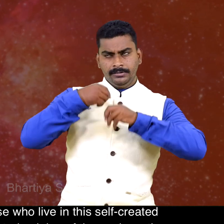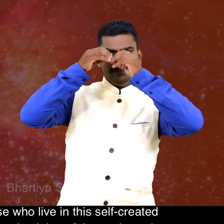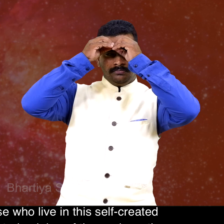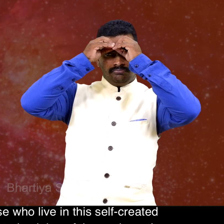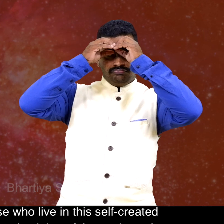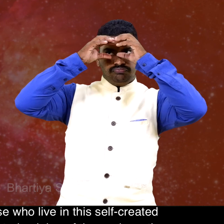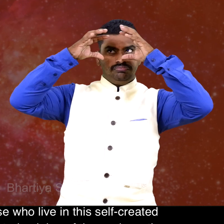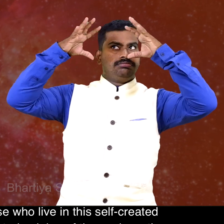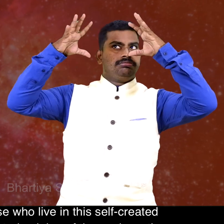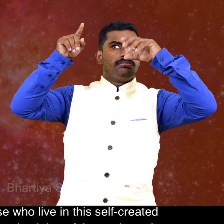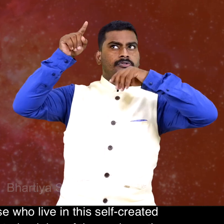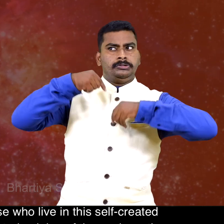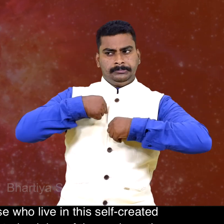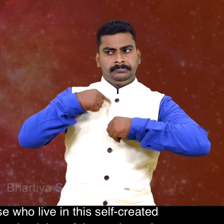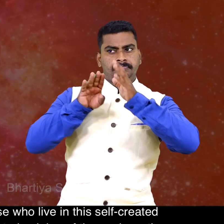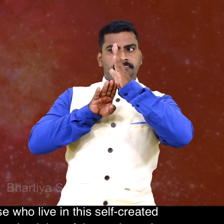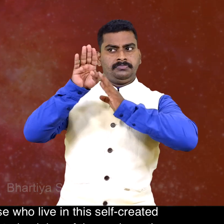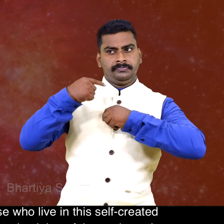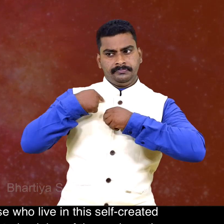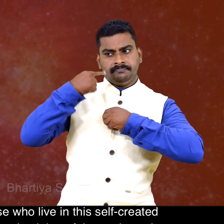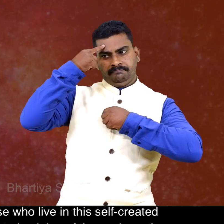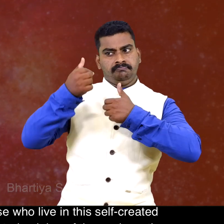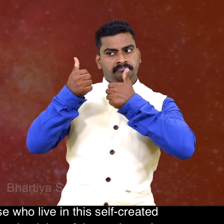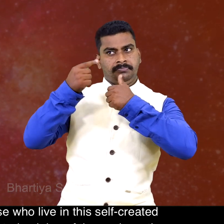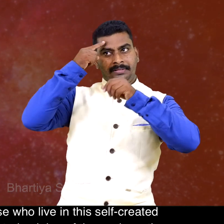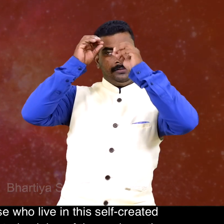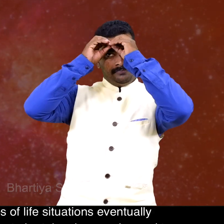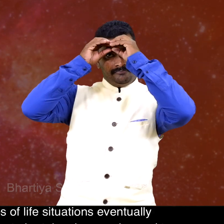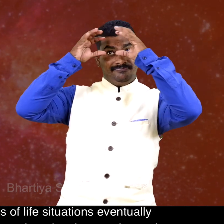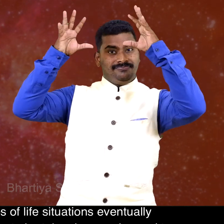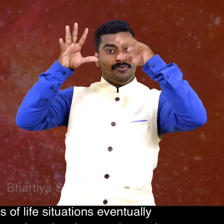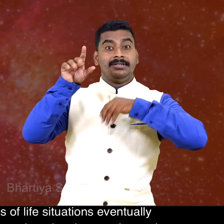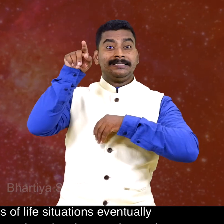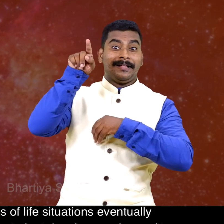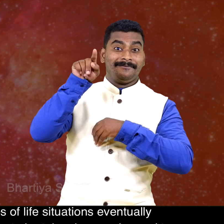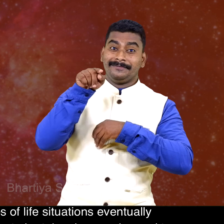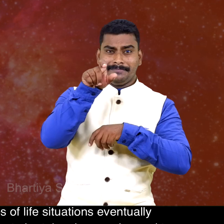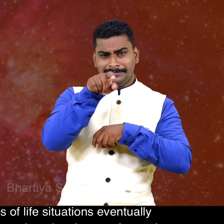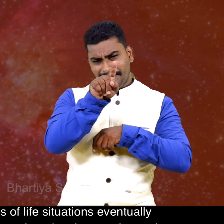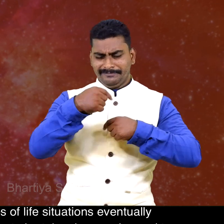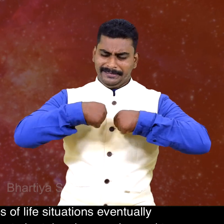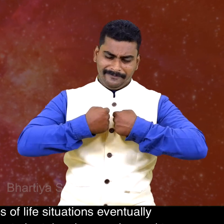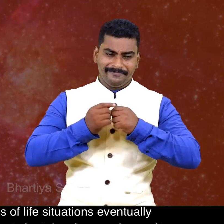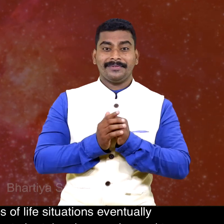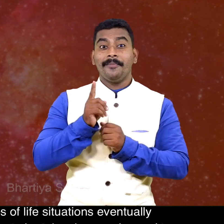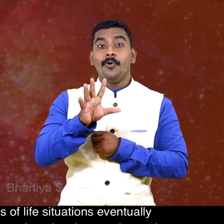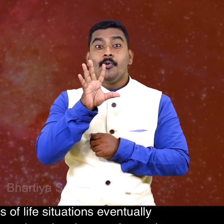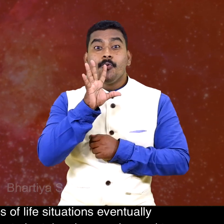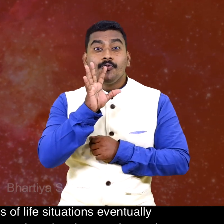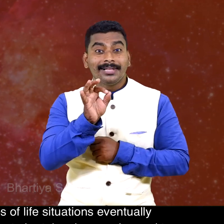exaggerated opinion of themselves, the realities of life situations eventually